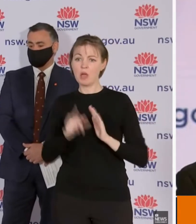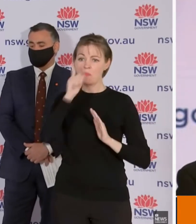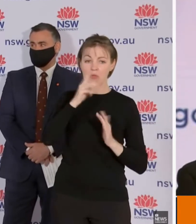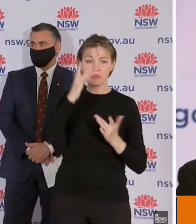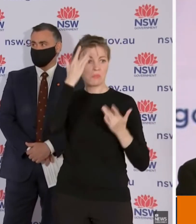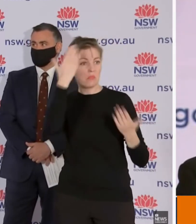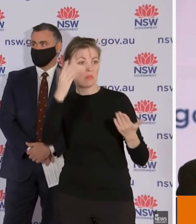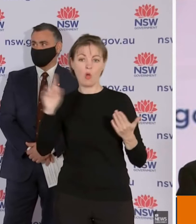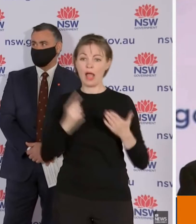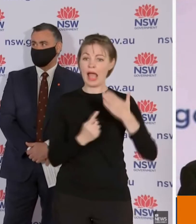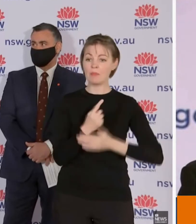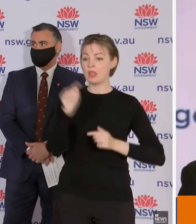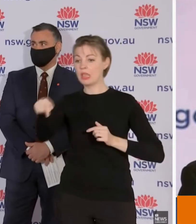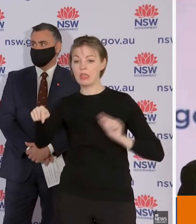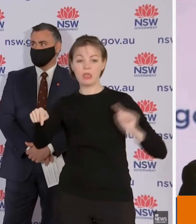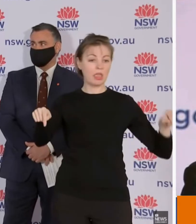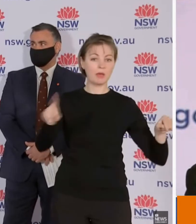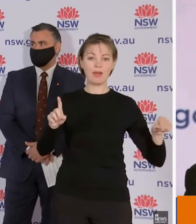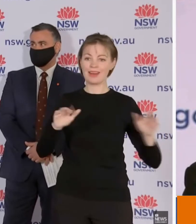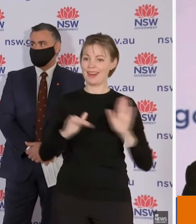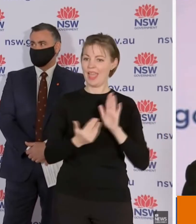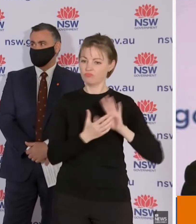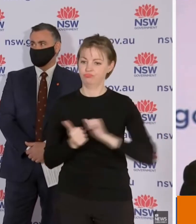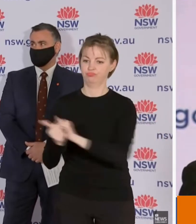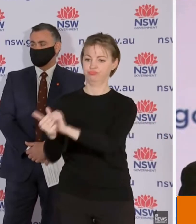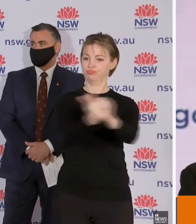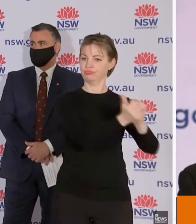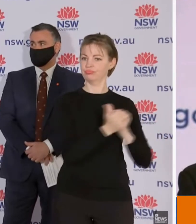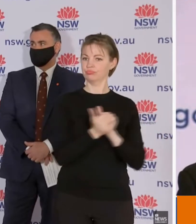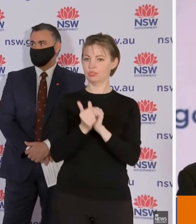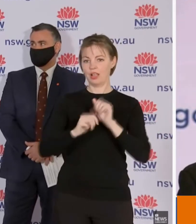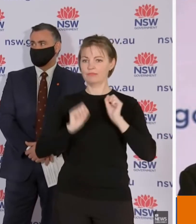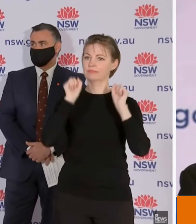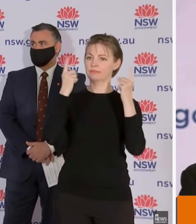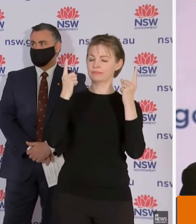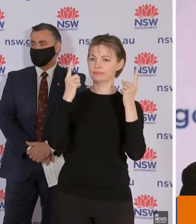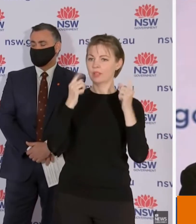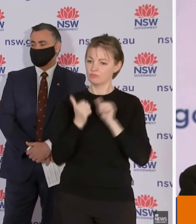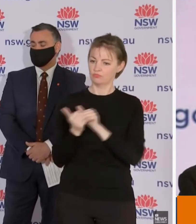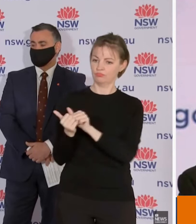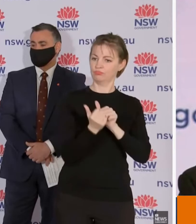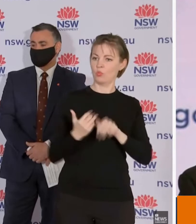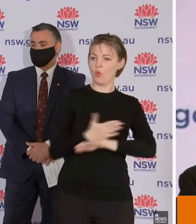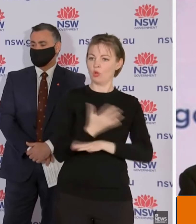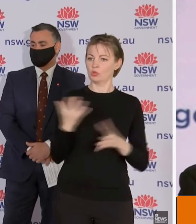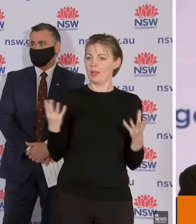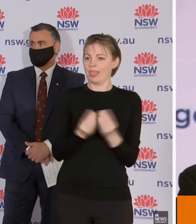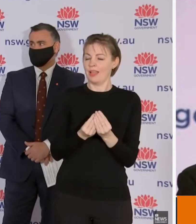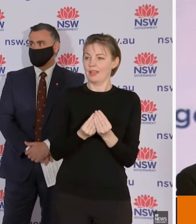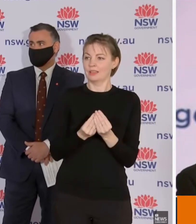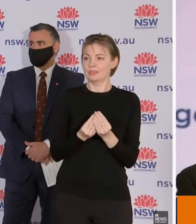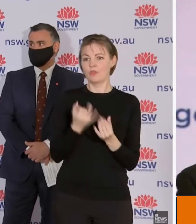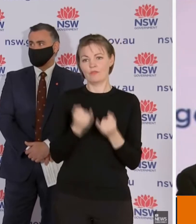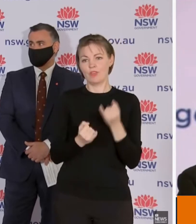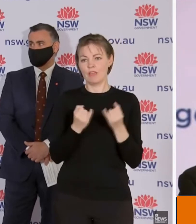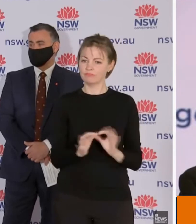work. So it's a matter of having the expertise, the guidance of someone, of course, like Michelle, and also the equipment. And